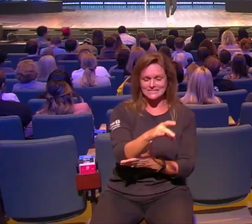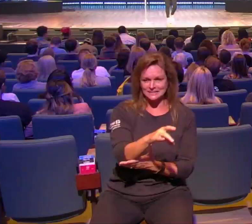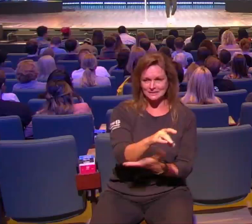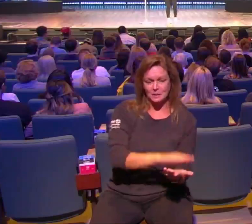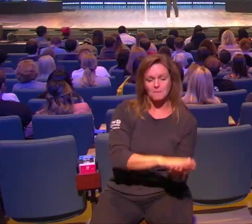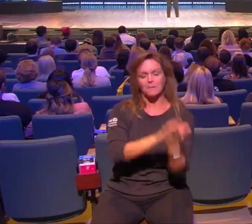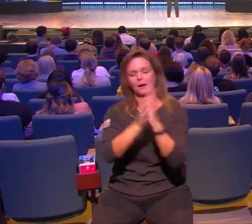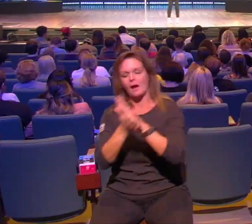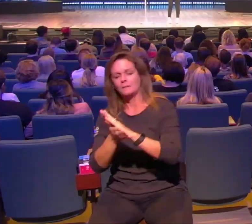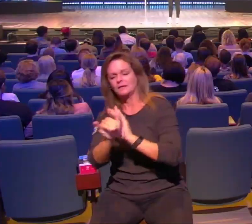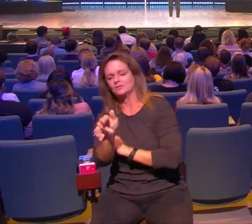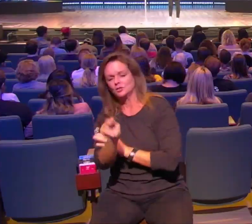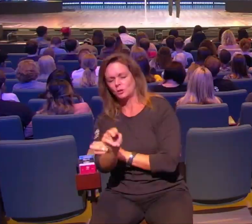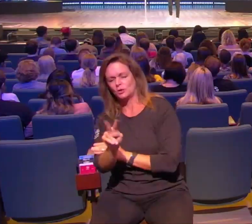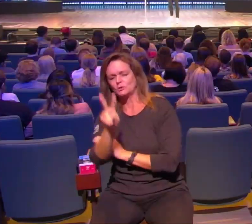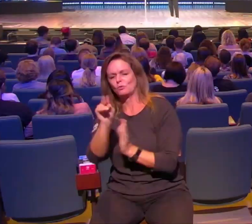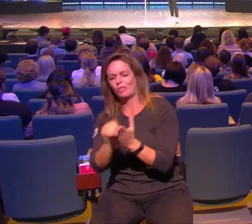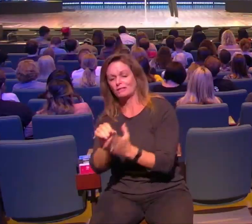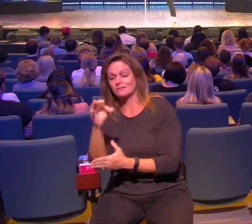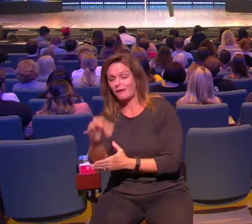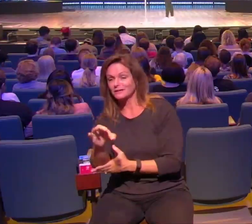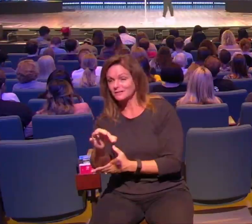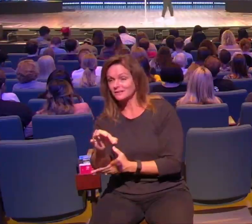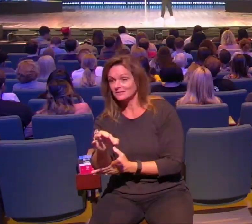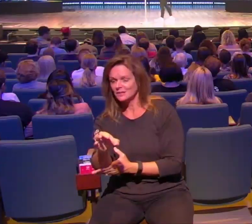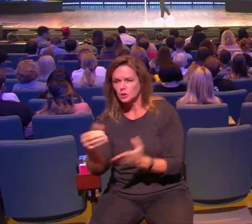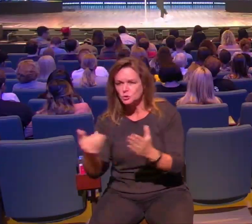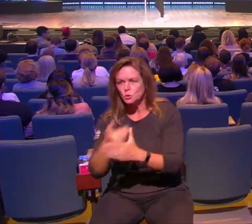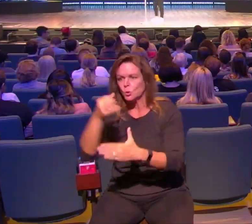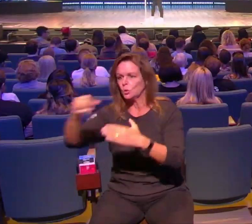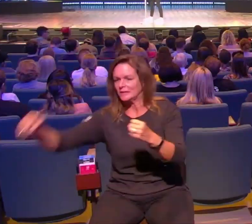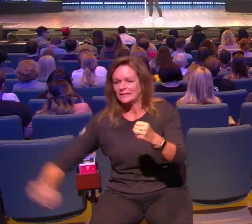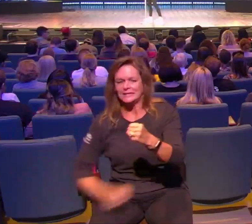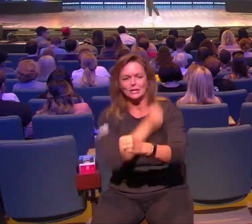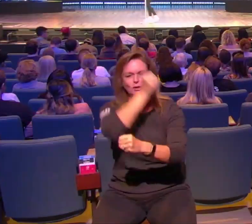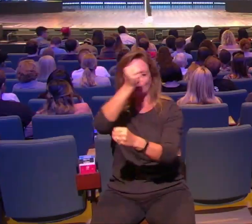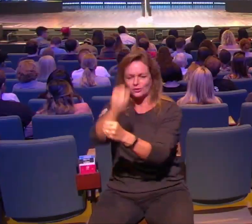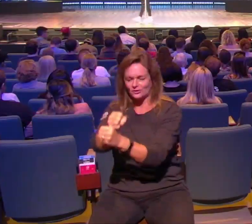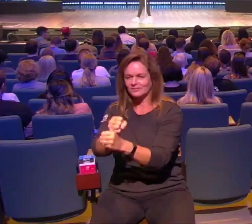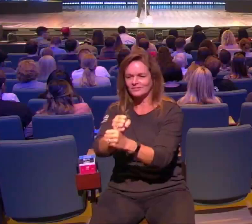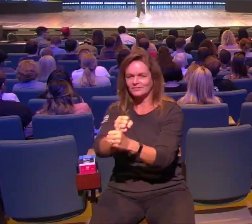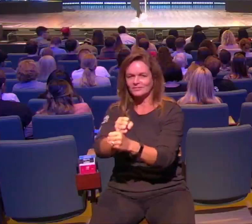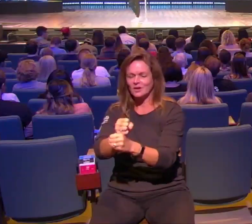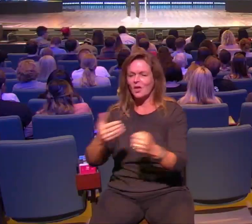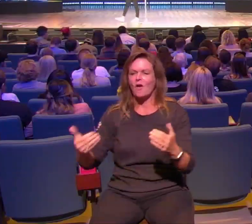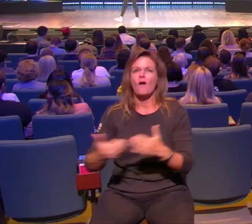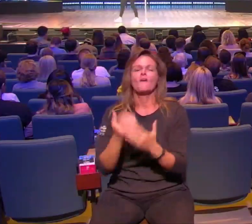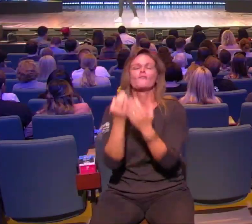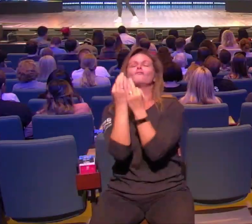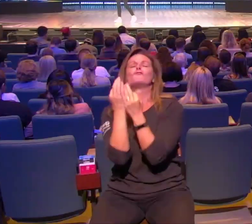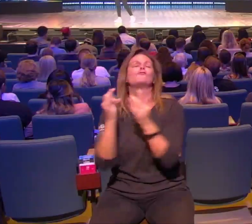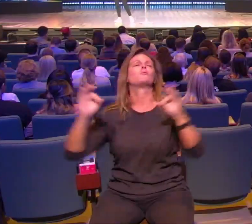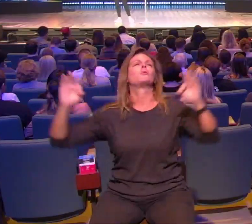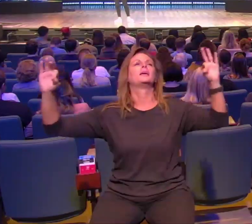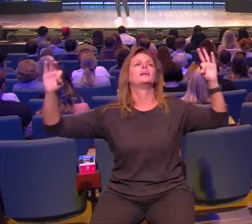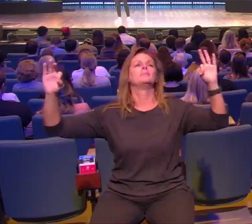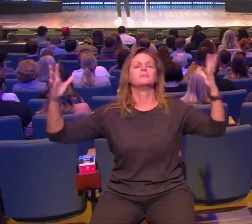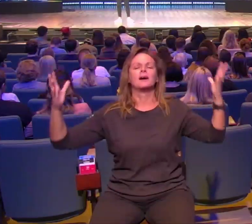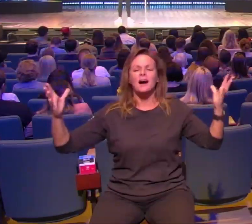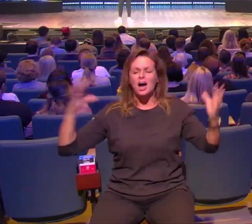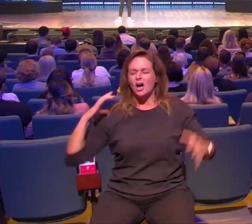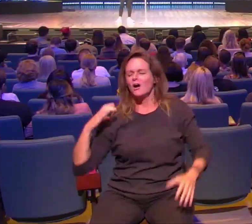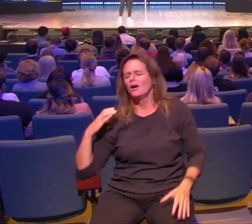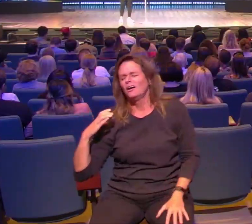house that God had burnt on our hearts. And that word was freedom. And what I want you to know is that word freedom was not a